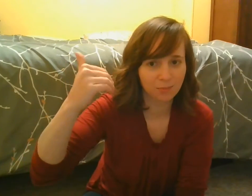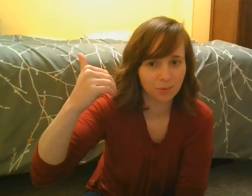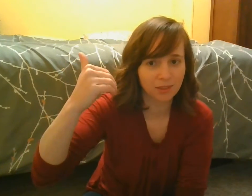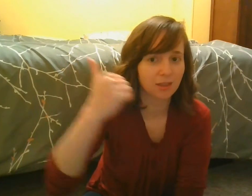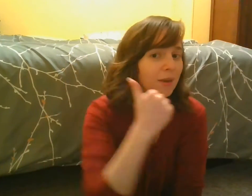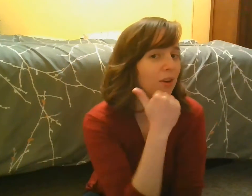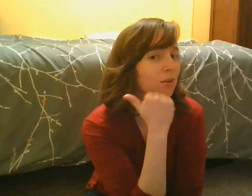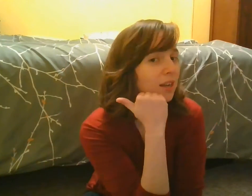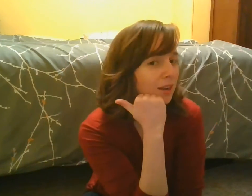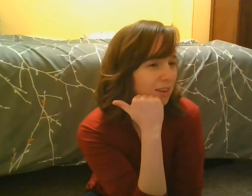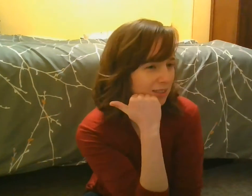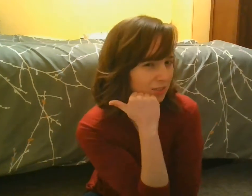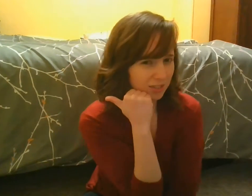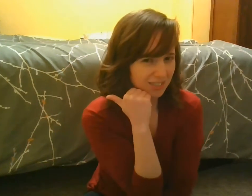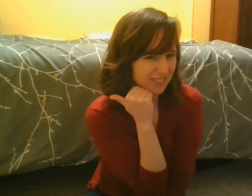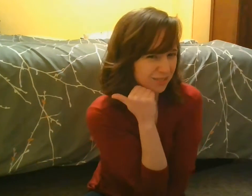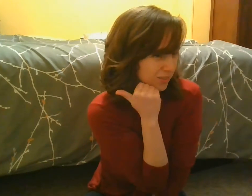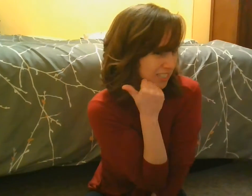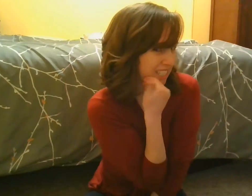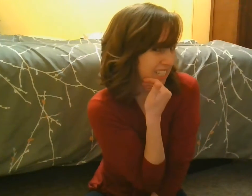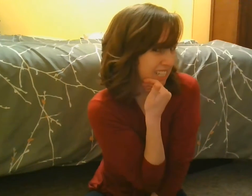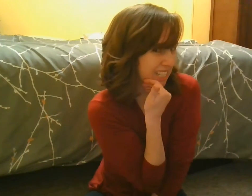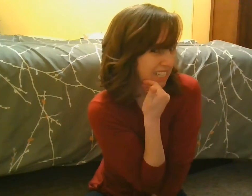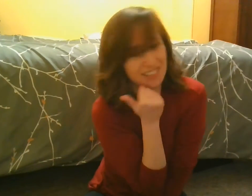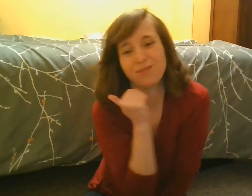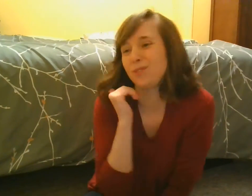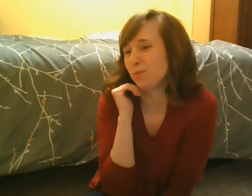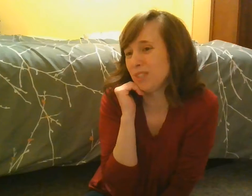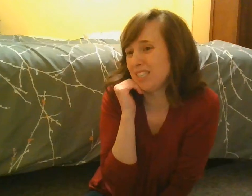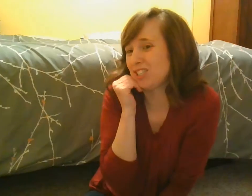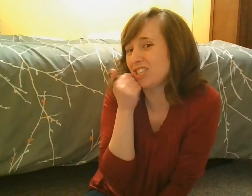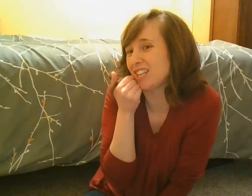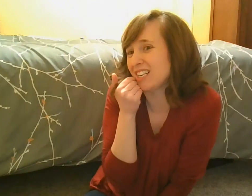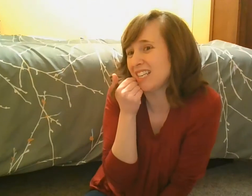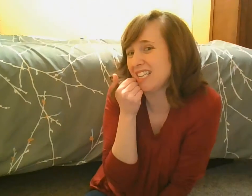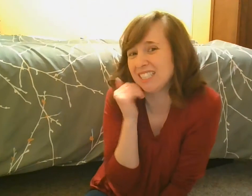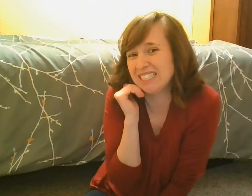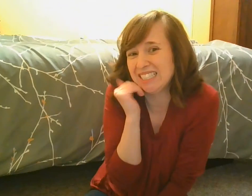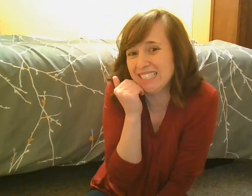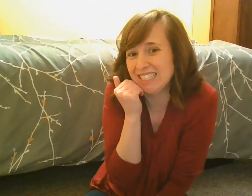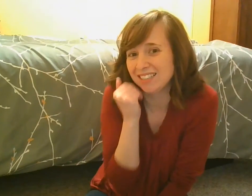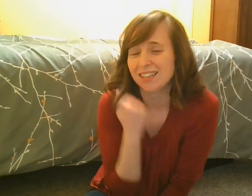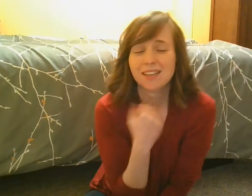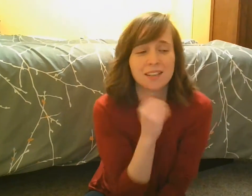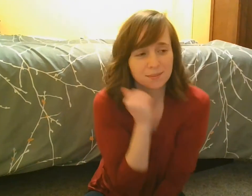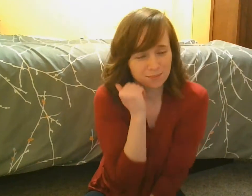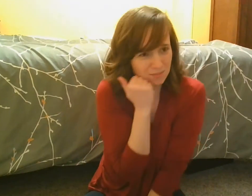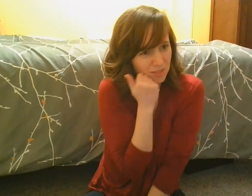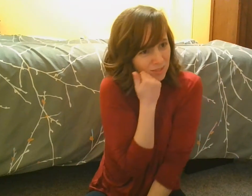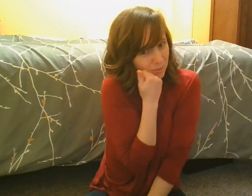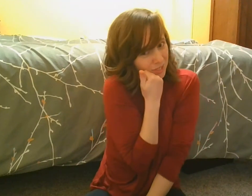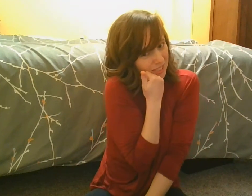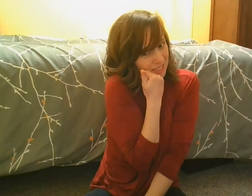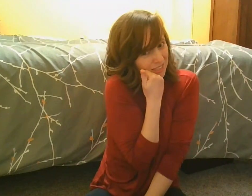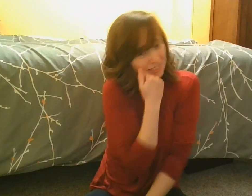but with the thumb out, and then just shy, feeling really shy. he's really shy. Like,